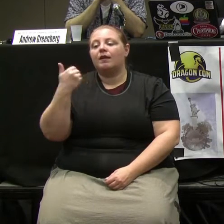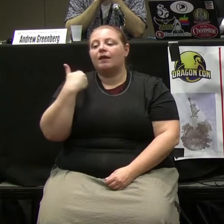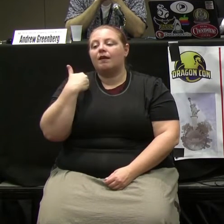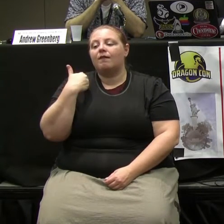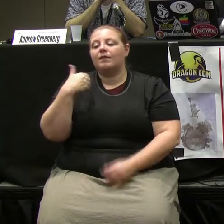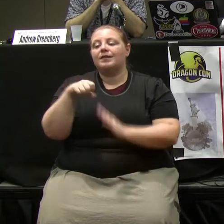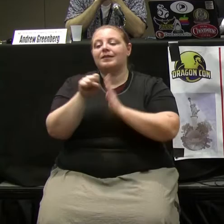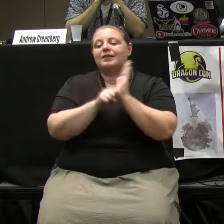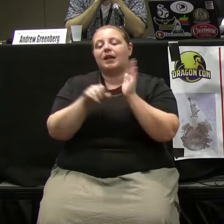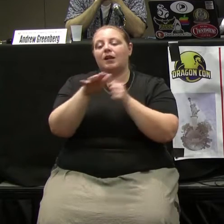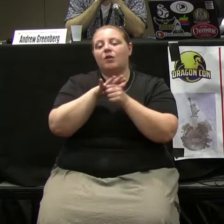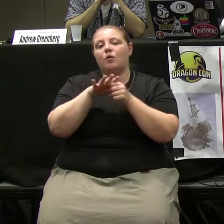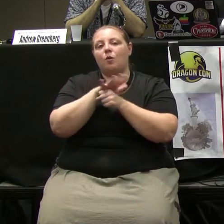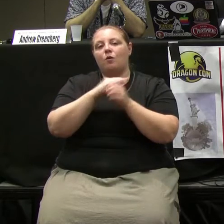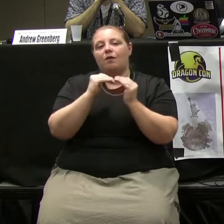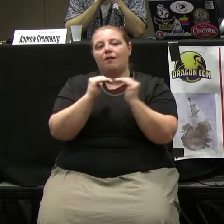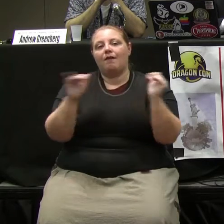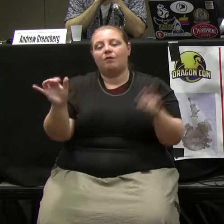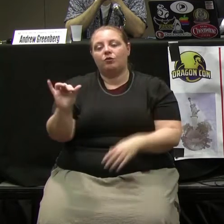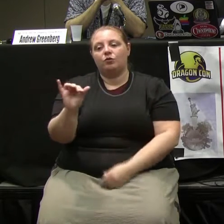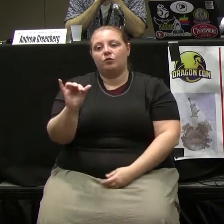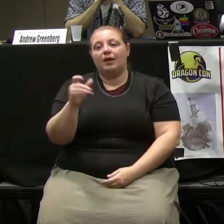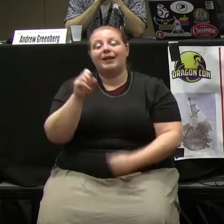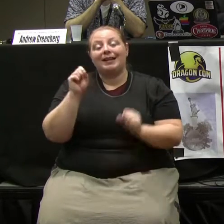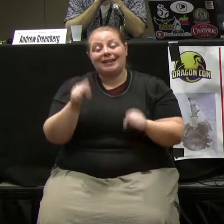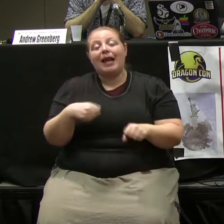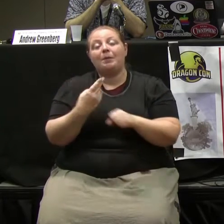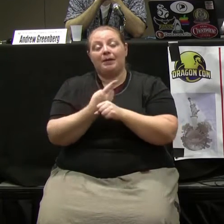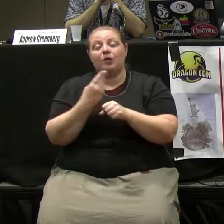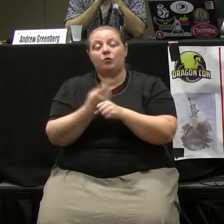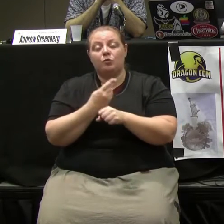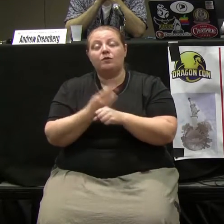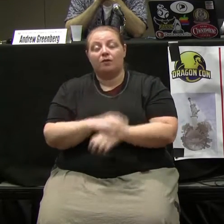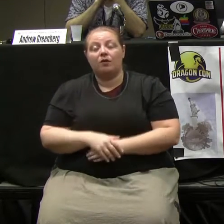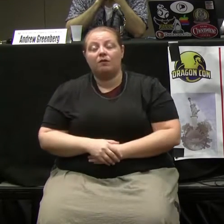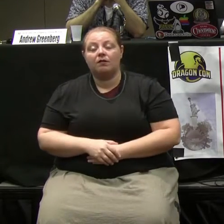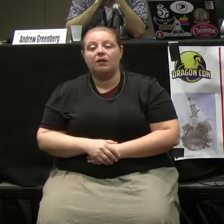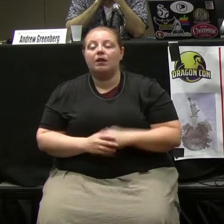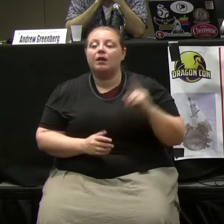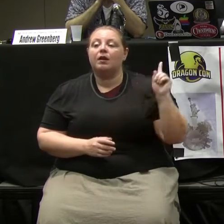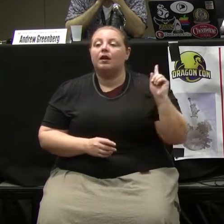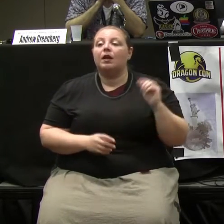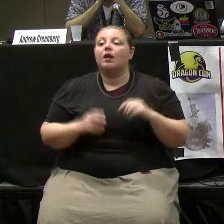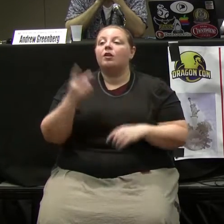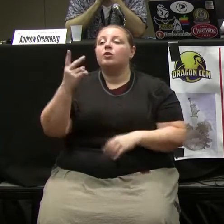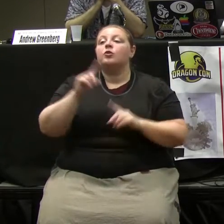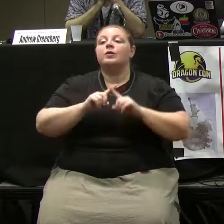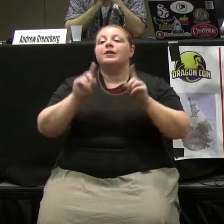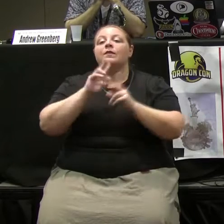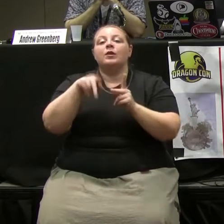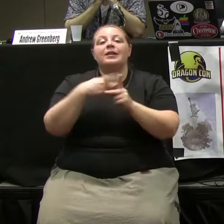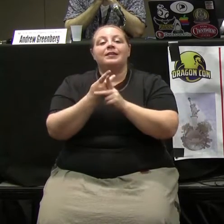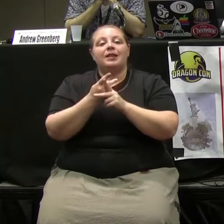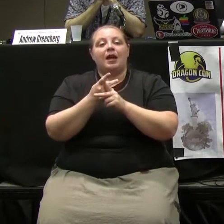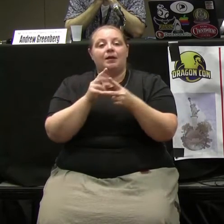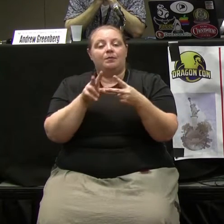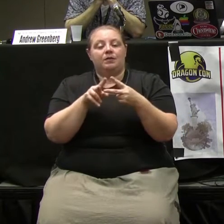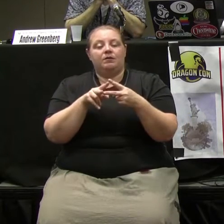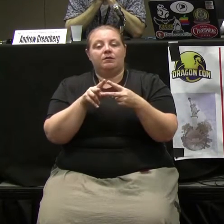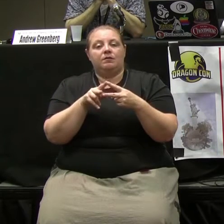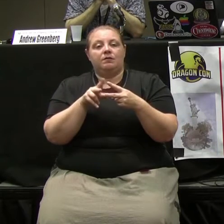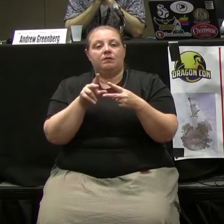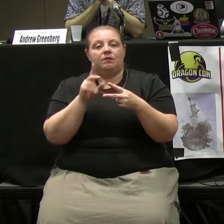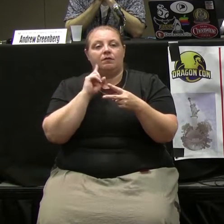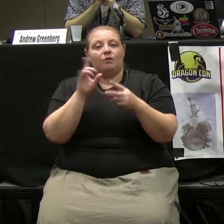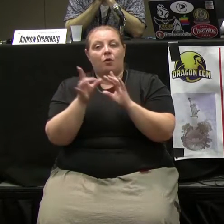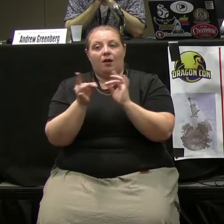state and local level as well, and those can be useful. I think you would. So there are two different types of things that you can provide comment